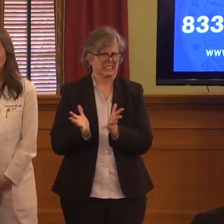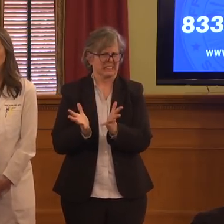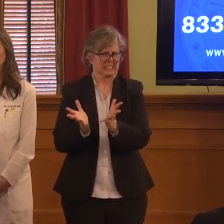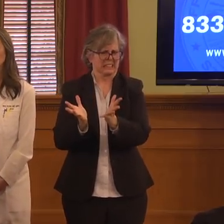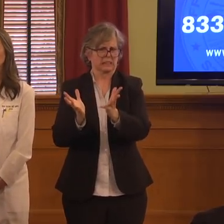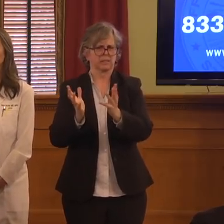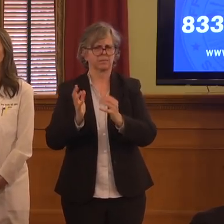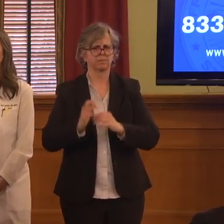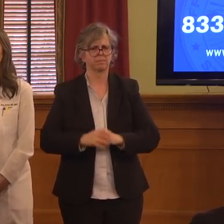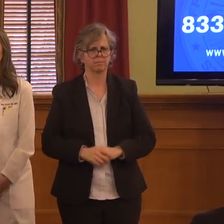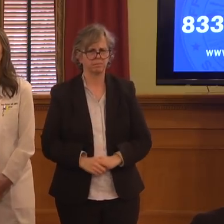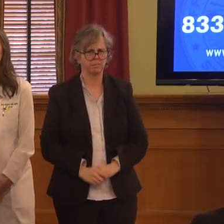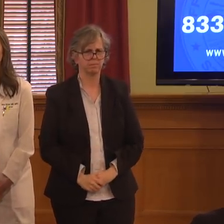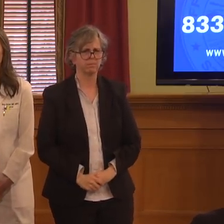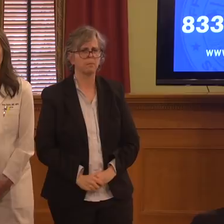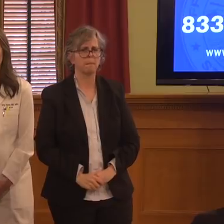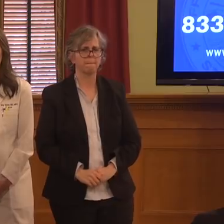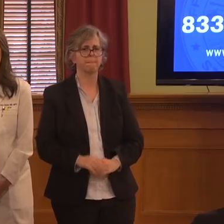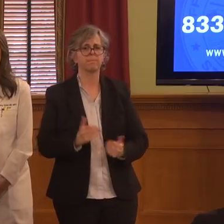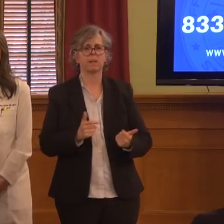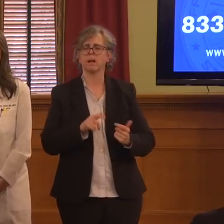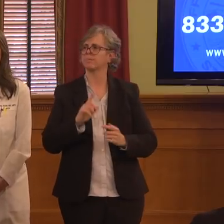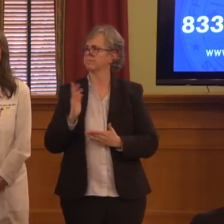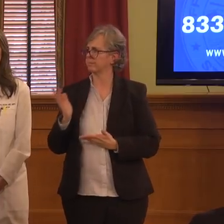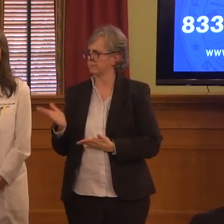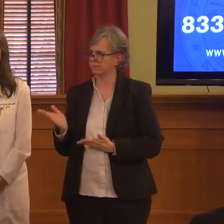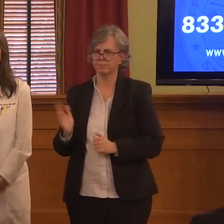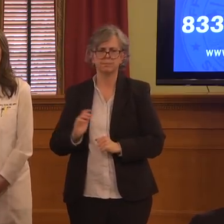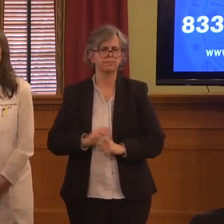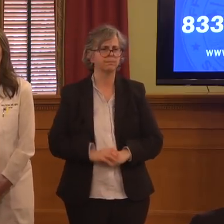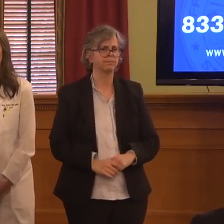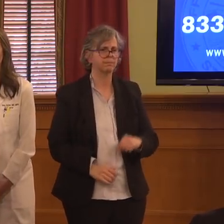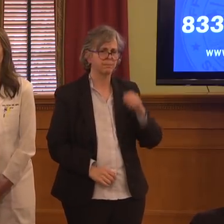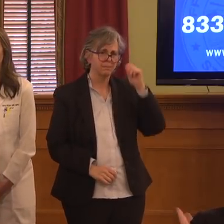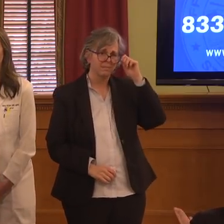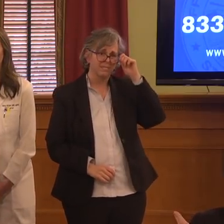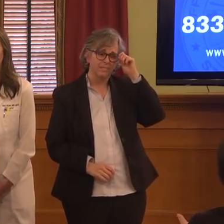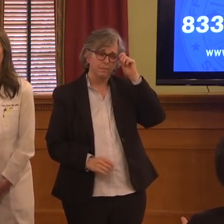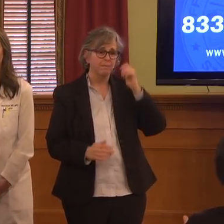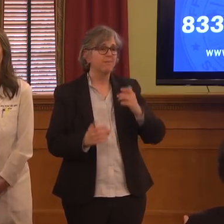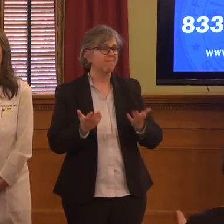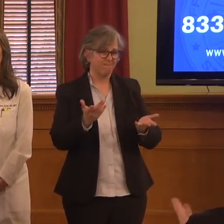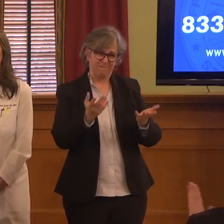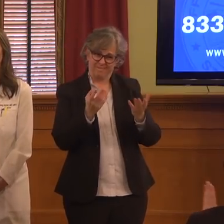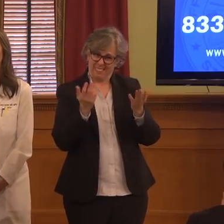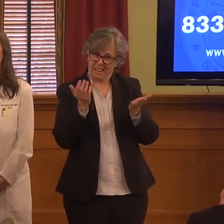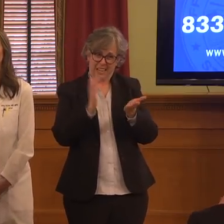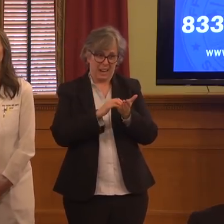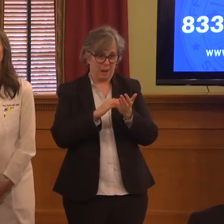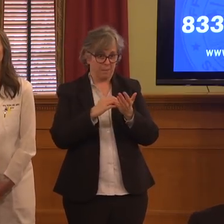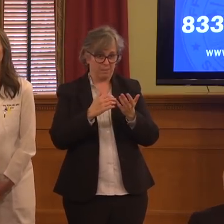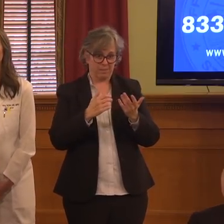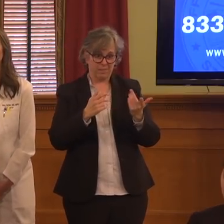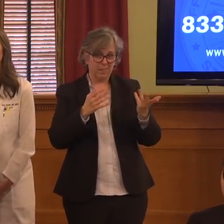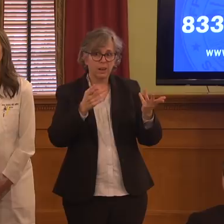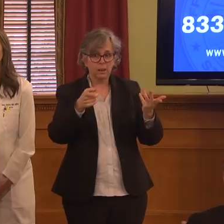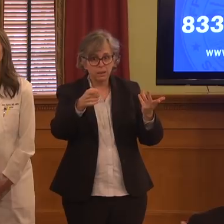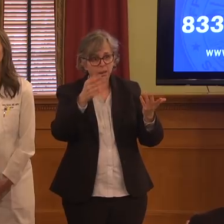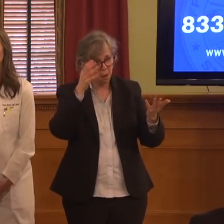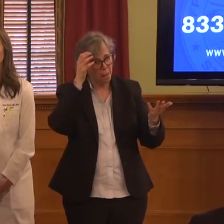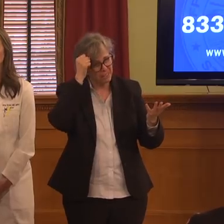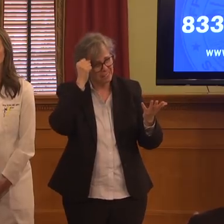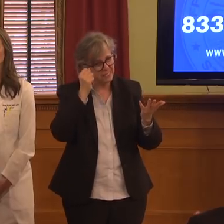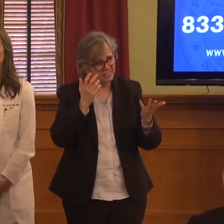Just as we ask individuals to use their common sense, make rational decisions, as John said, it's